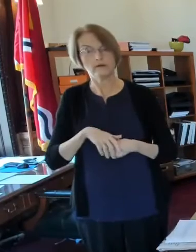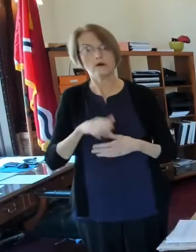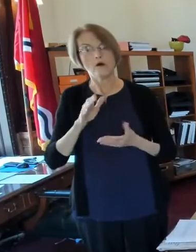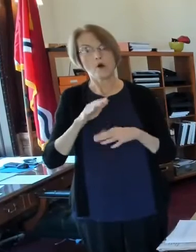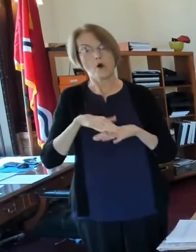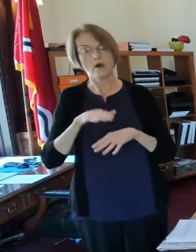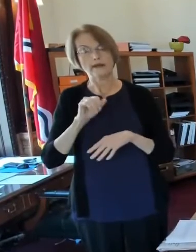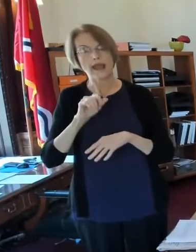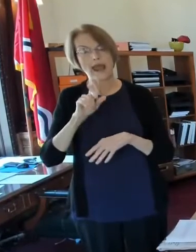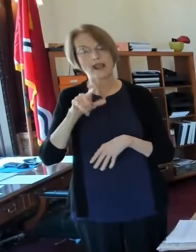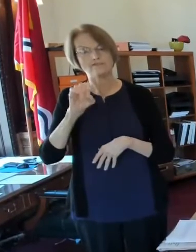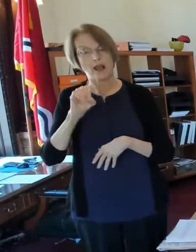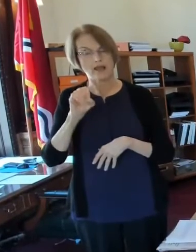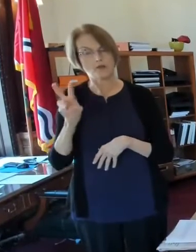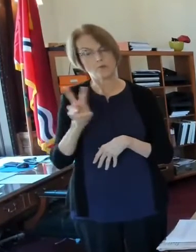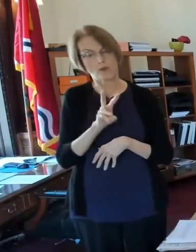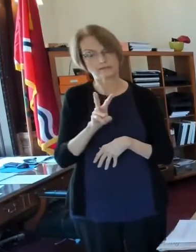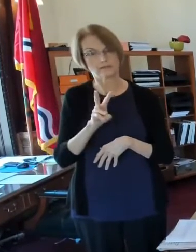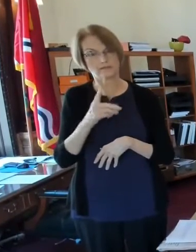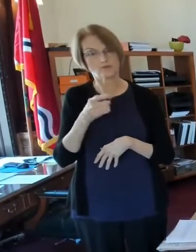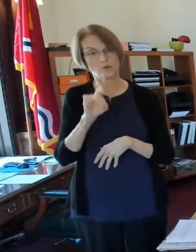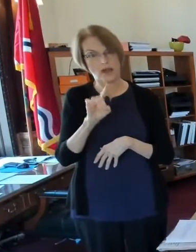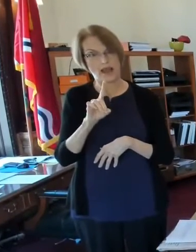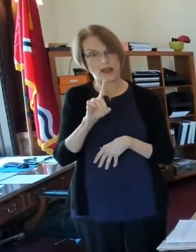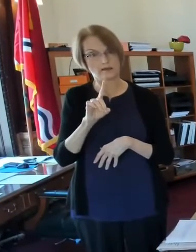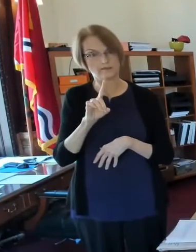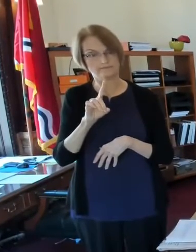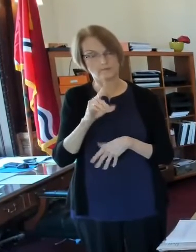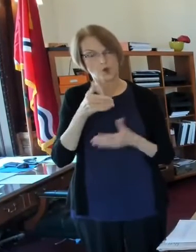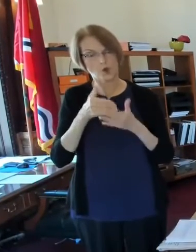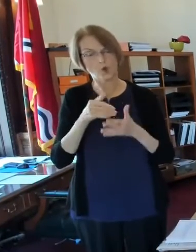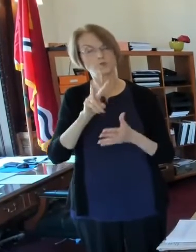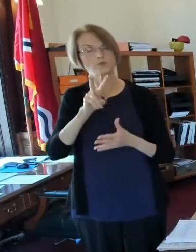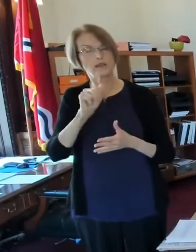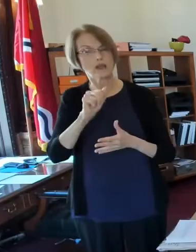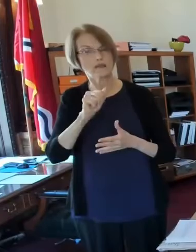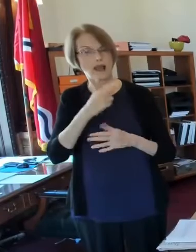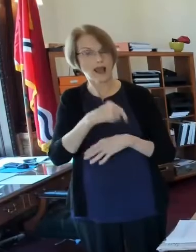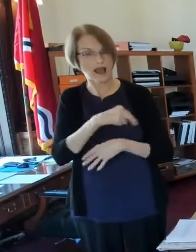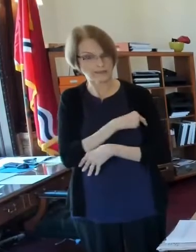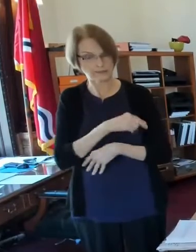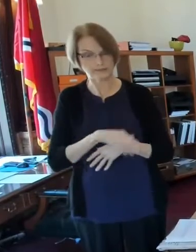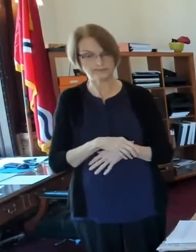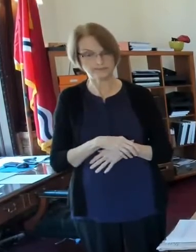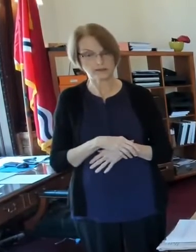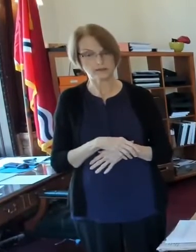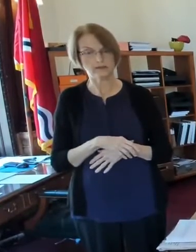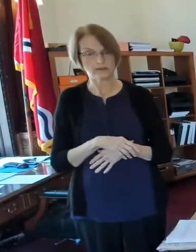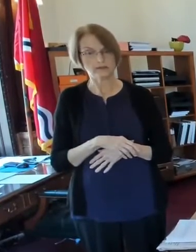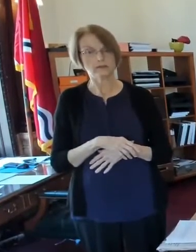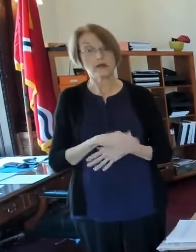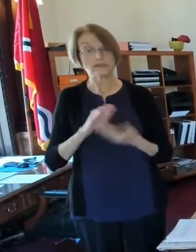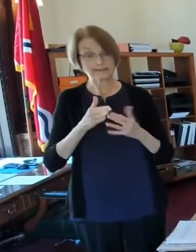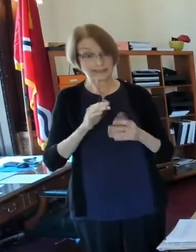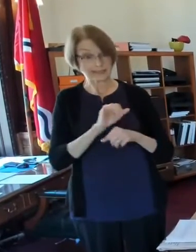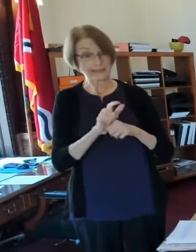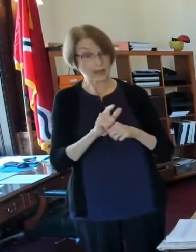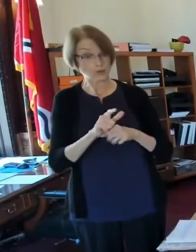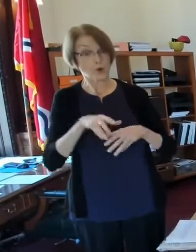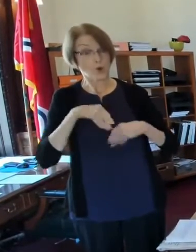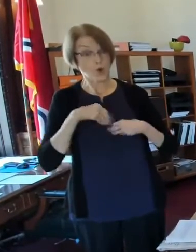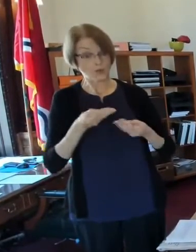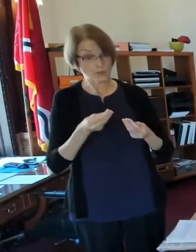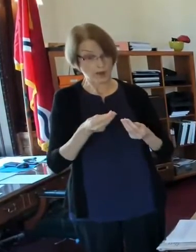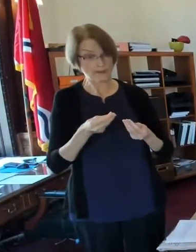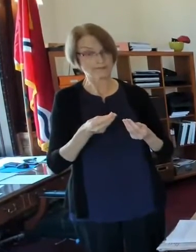Grand, so very close to the VA hospital. They purchased the property from the city of St. Louis and